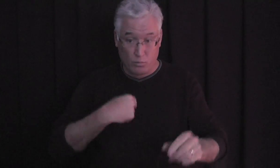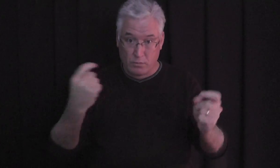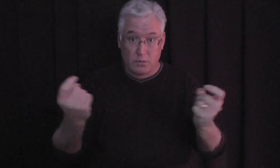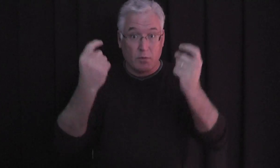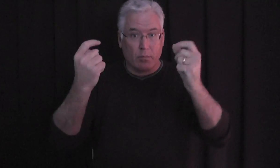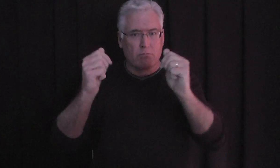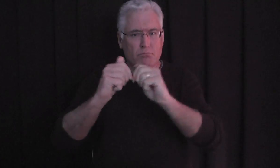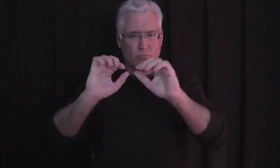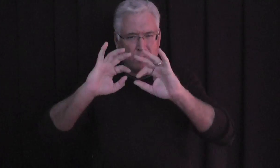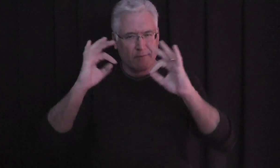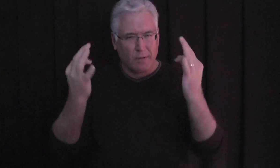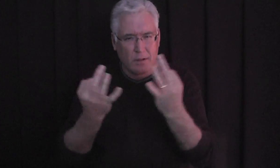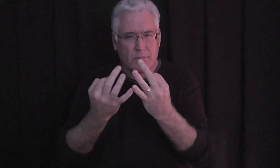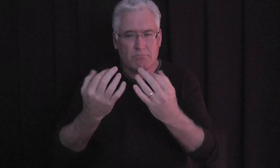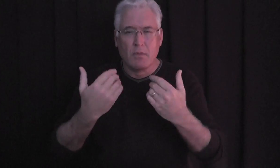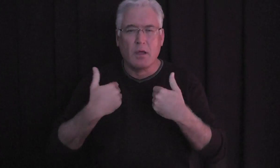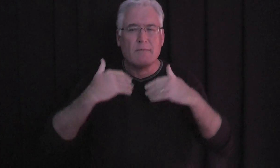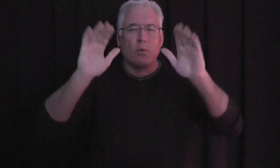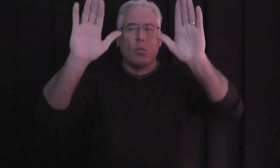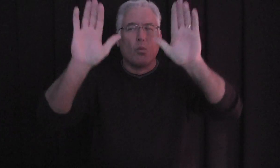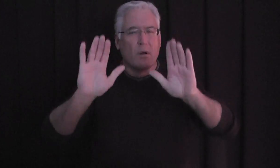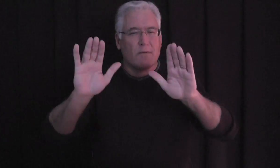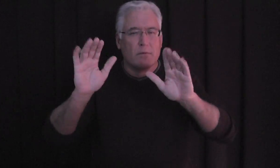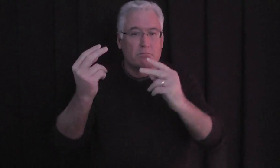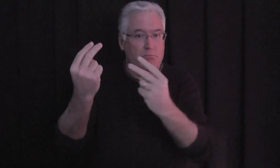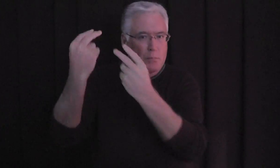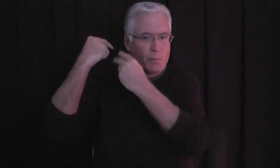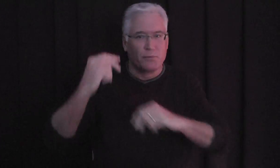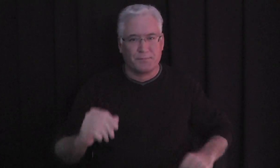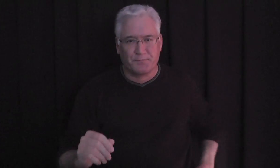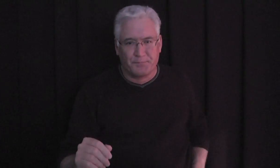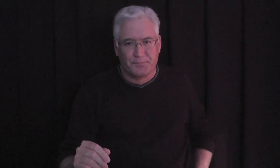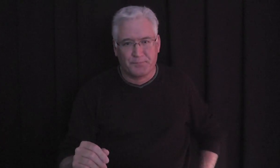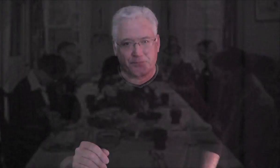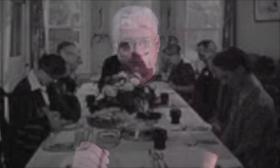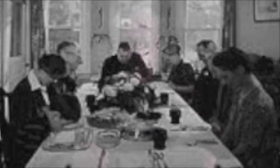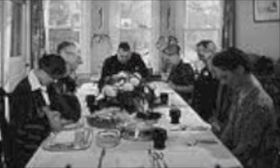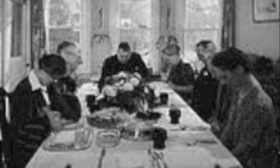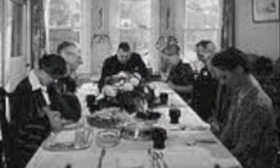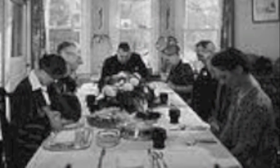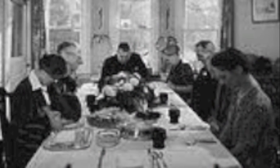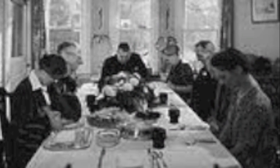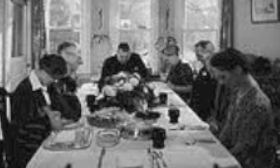forward to those. We celebrate with our family and we have a wonderful time, wonderful memories.